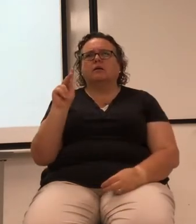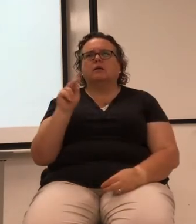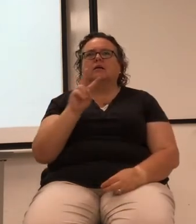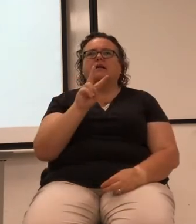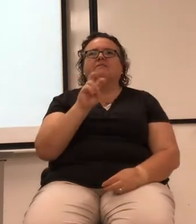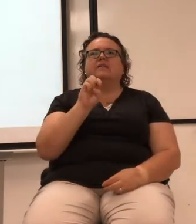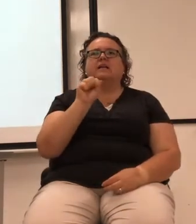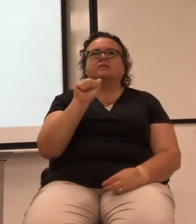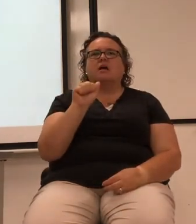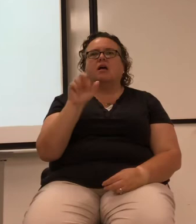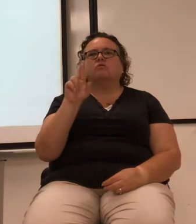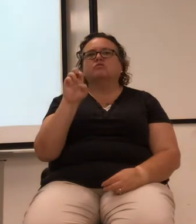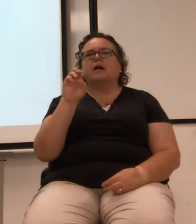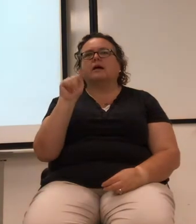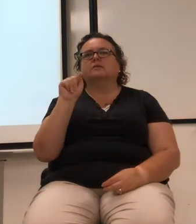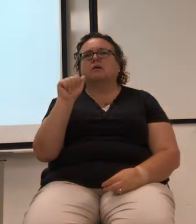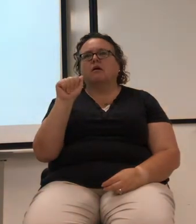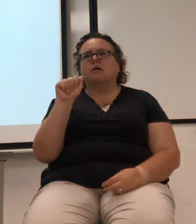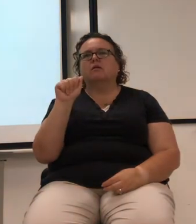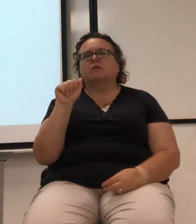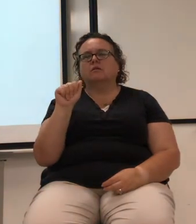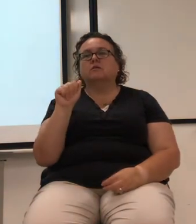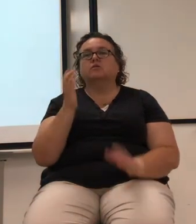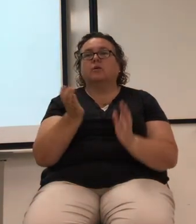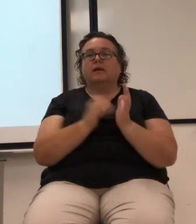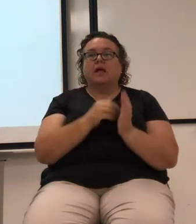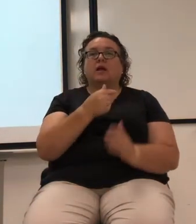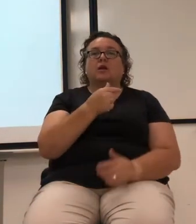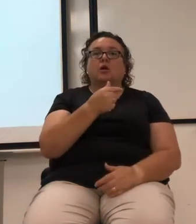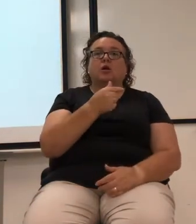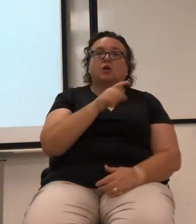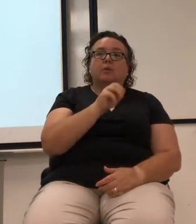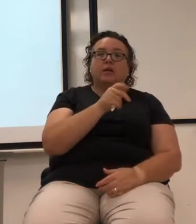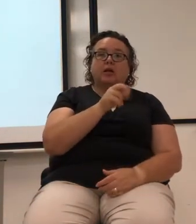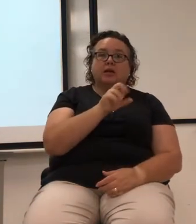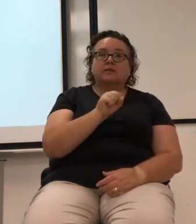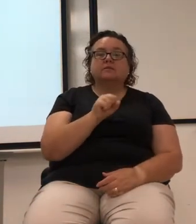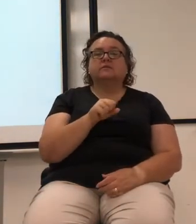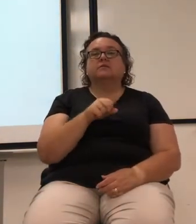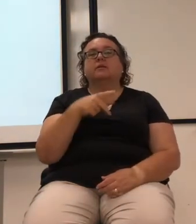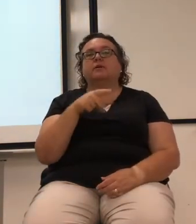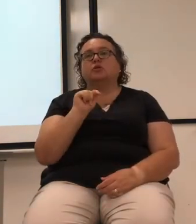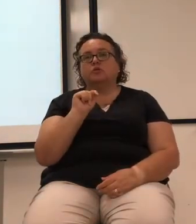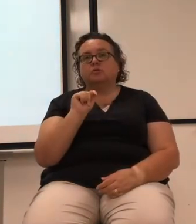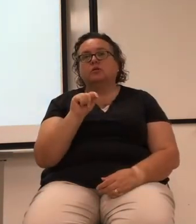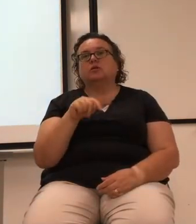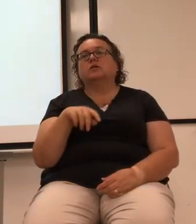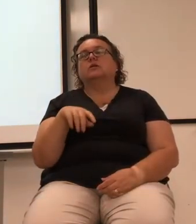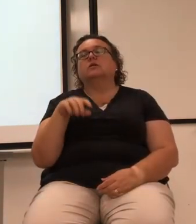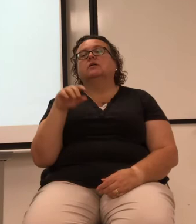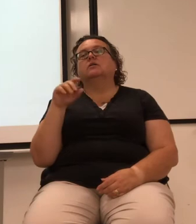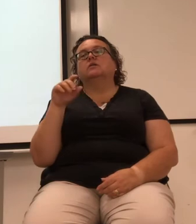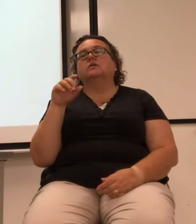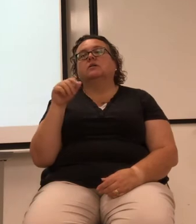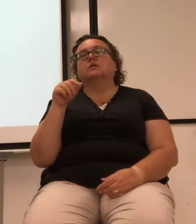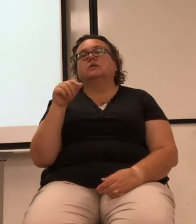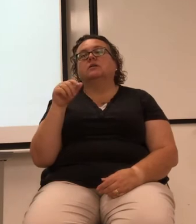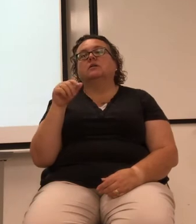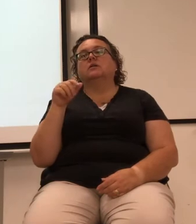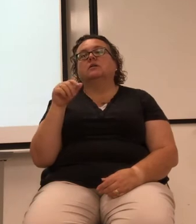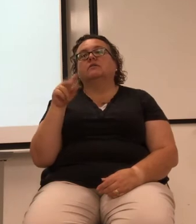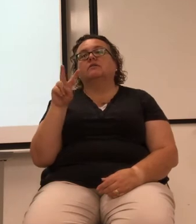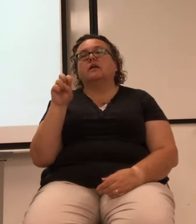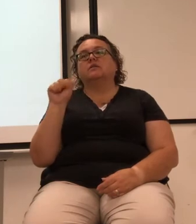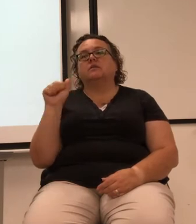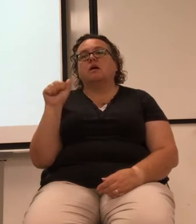Vasorecta, all right? So once again, glomerulus, paratubular capillary, vasorecta. Notice the glomerulus